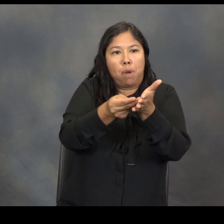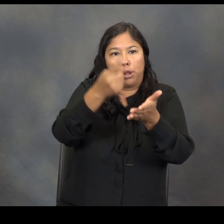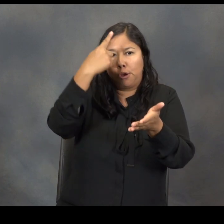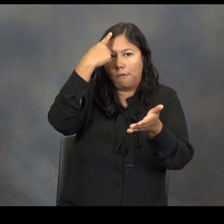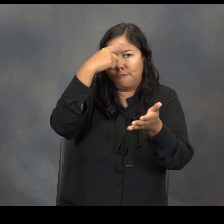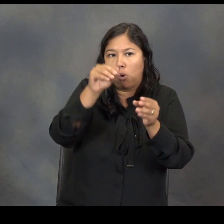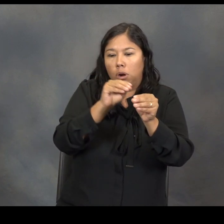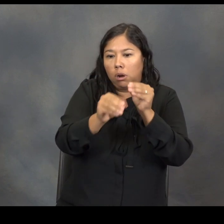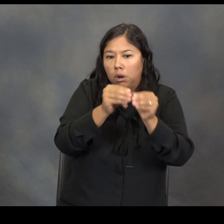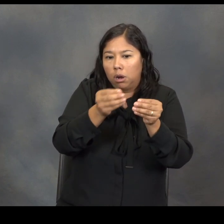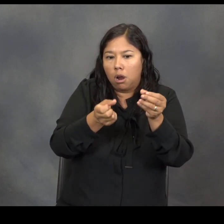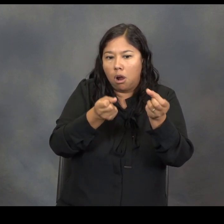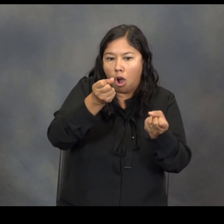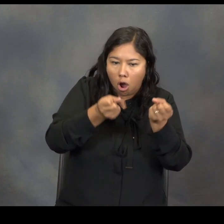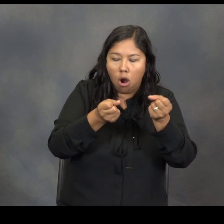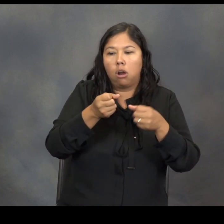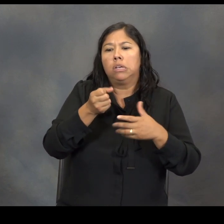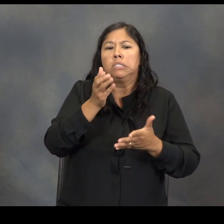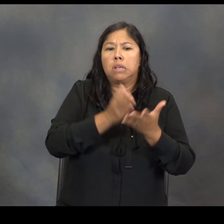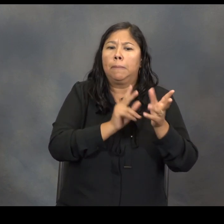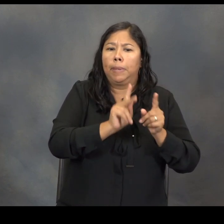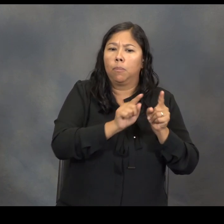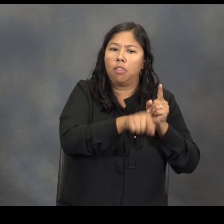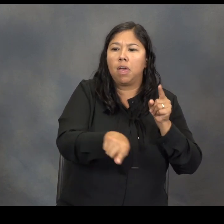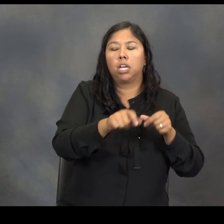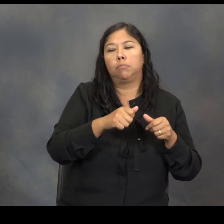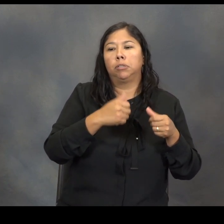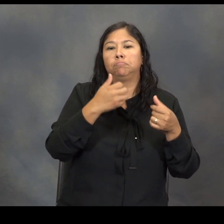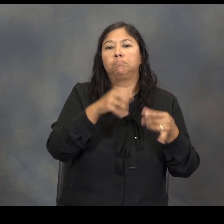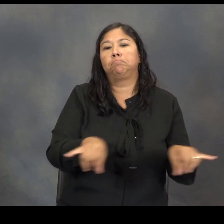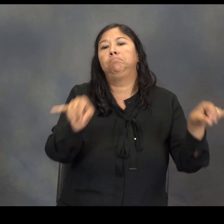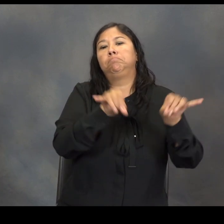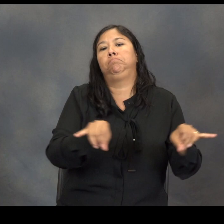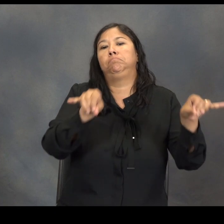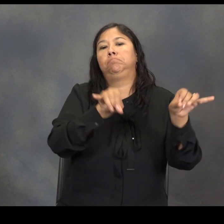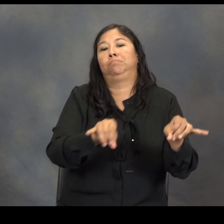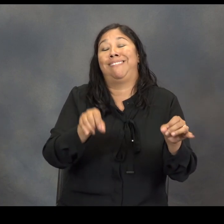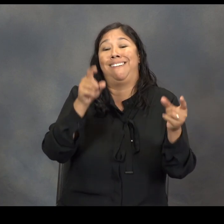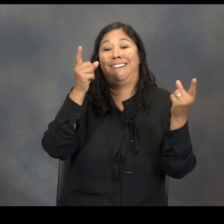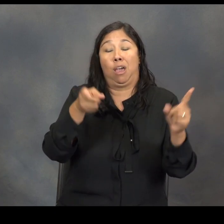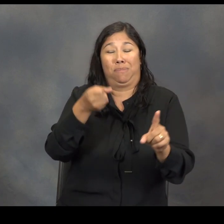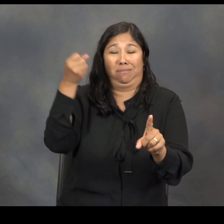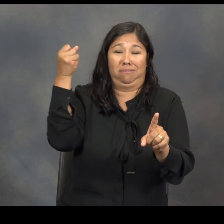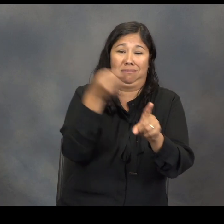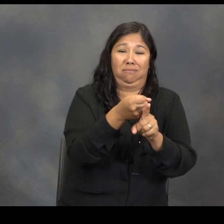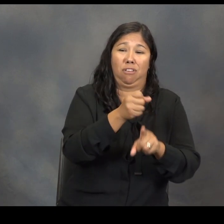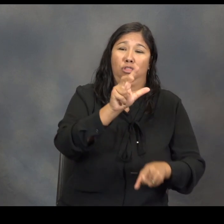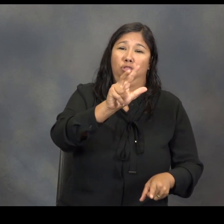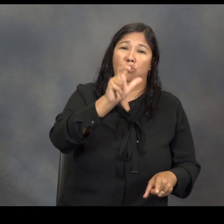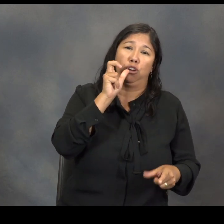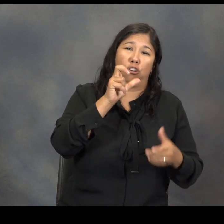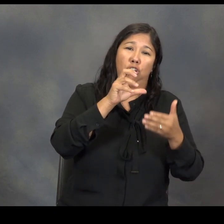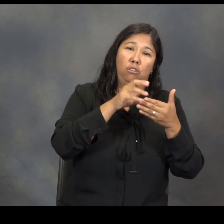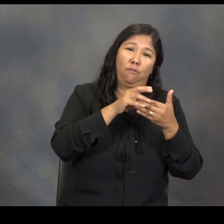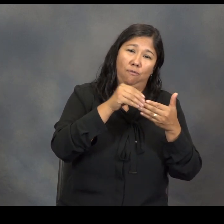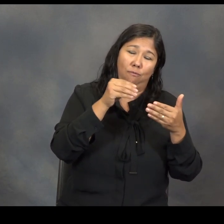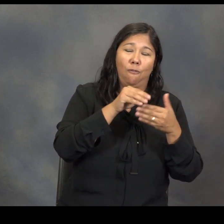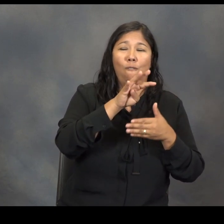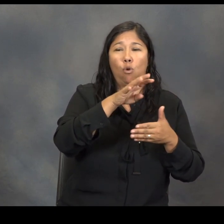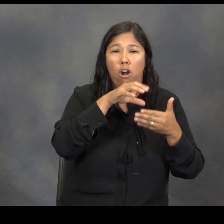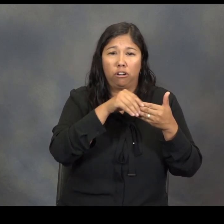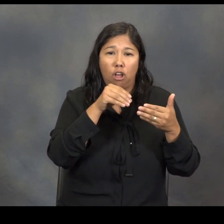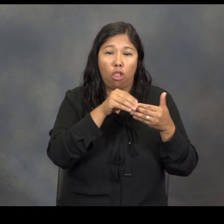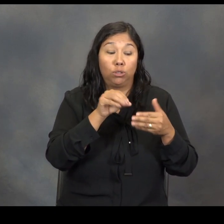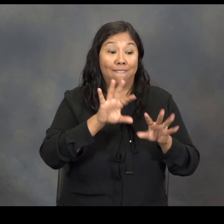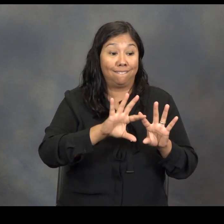can be, you know, trucking right along, something happens, $300-$400, that will throw a family's budget off completely.